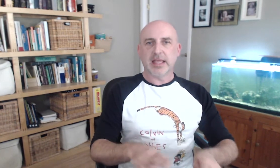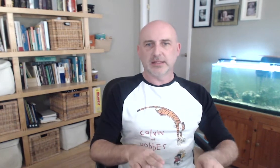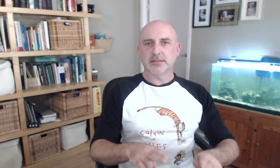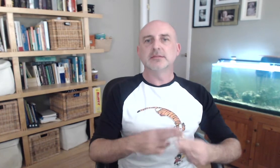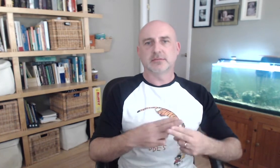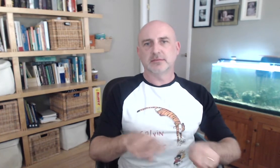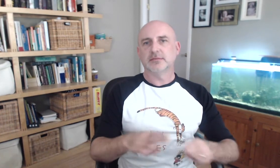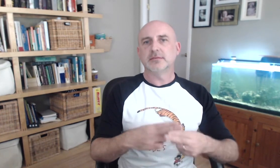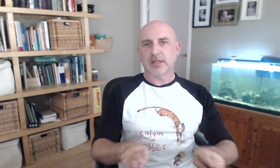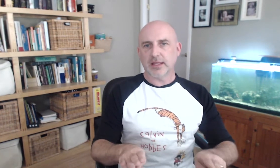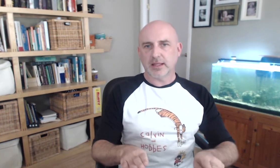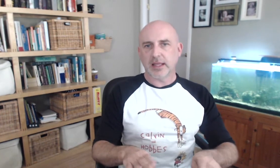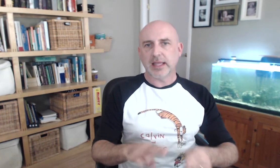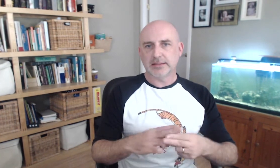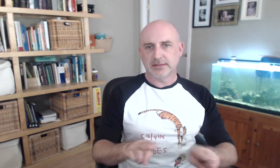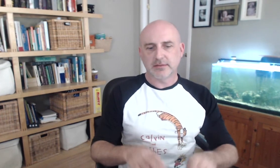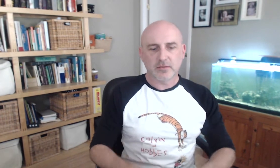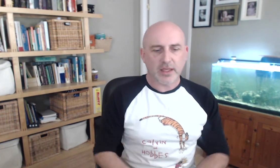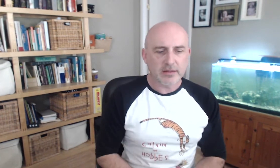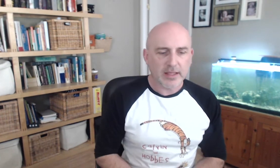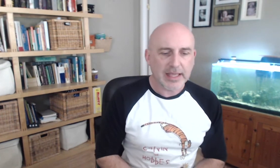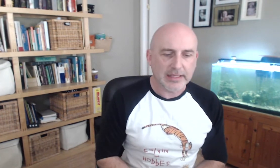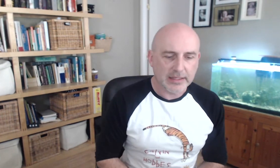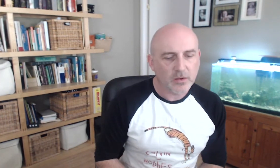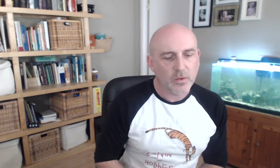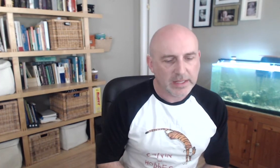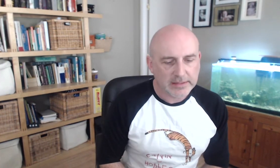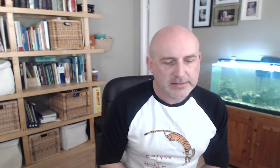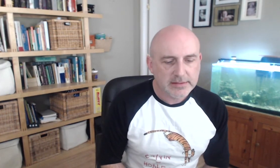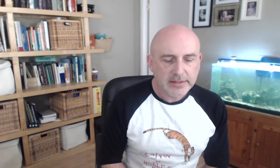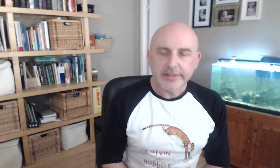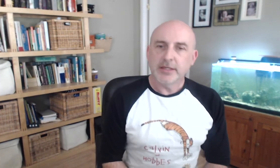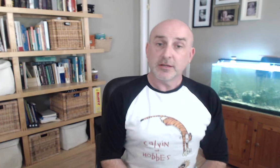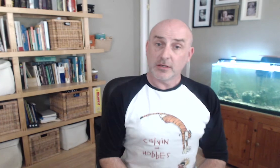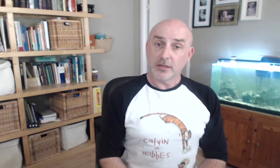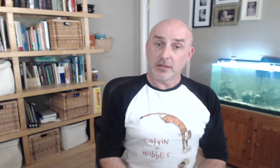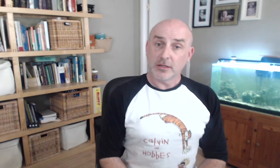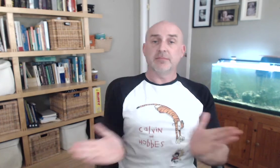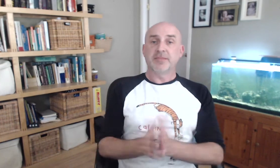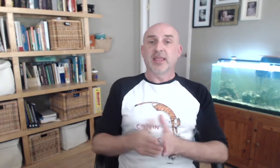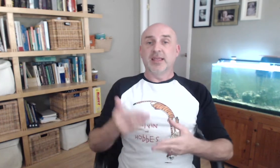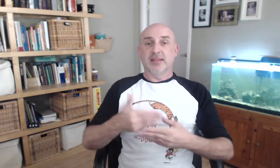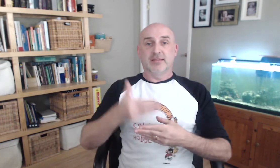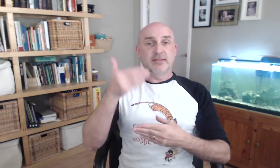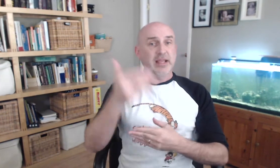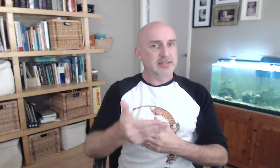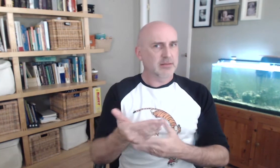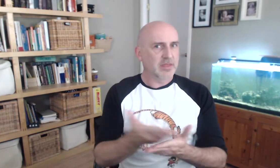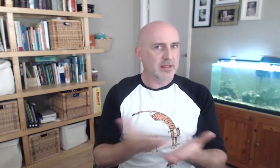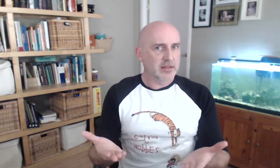eggs. Eggs. Okay? Egg or eggs. Good. Okay. Next,